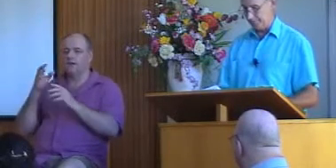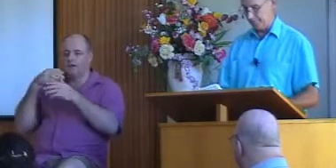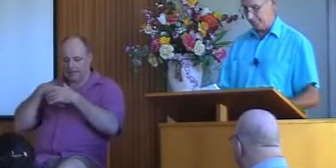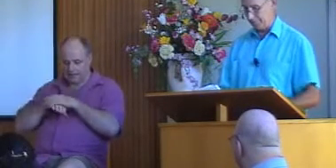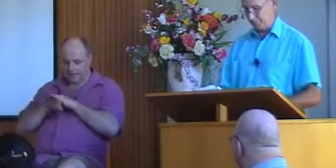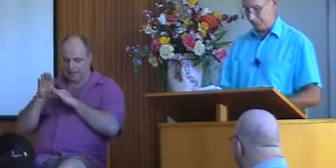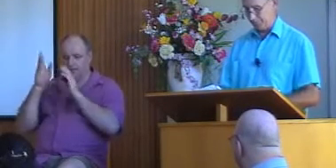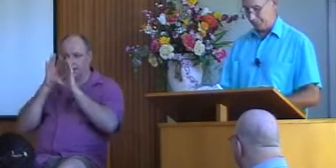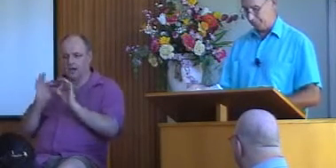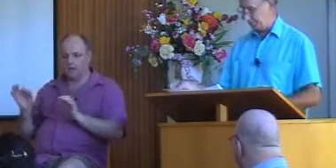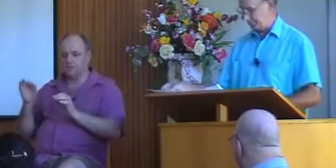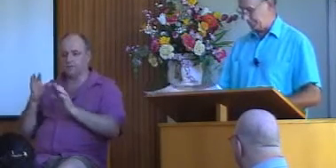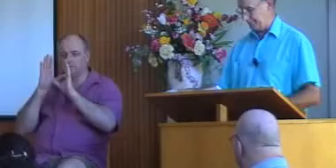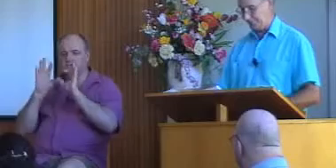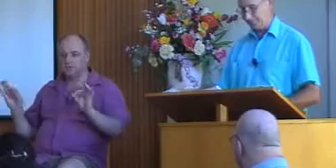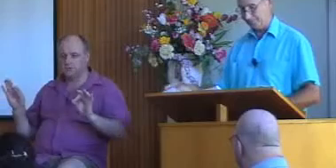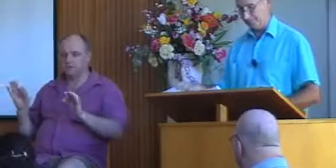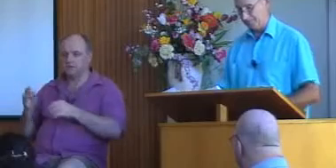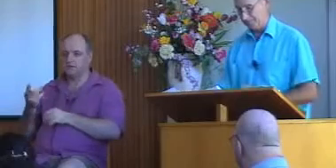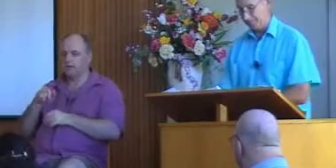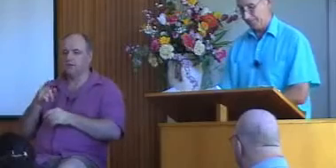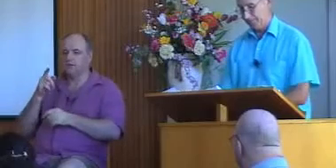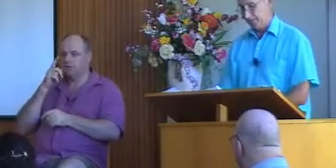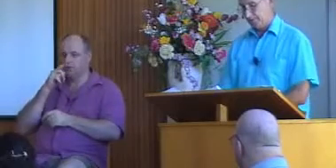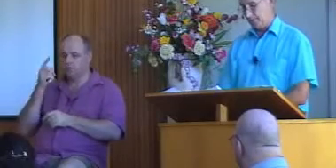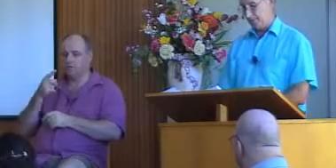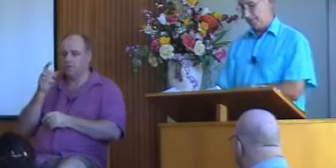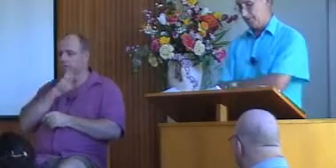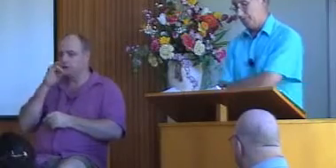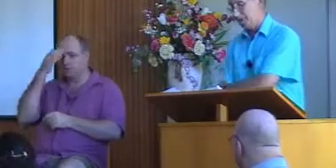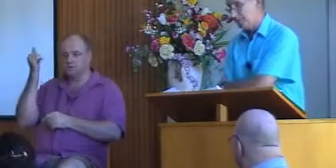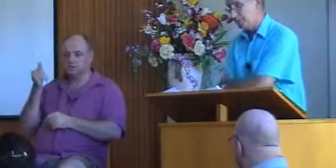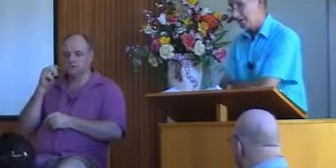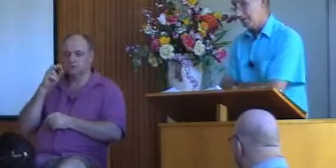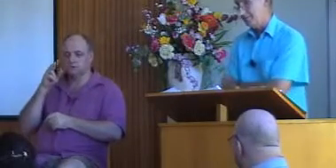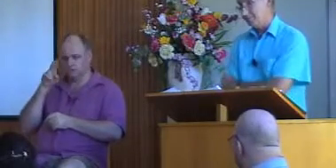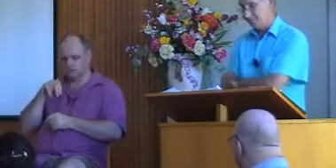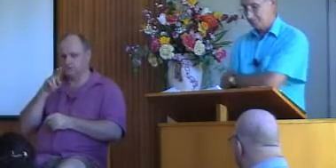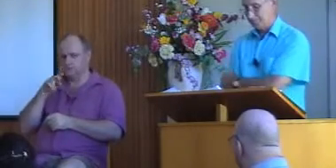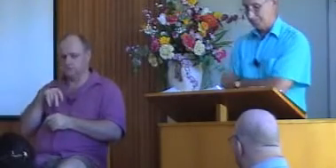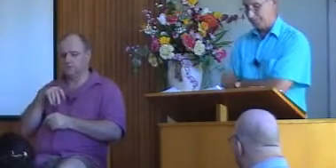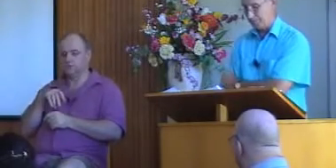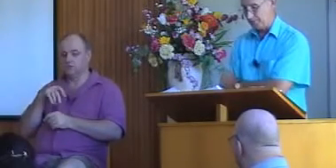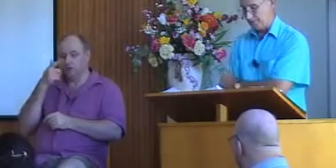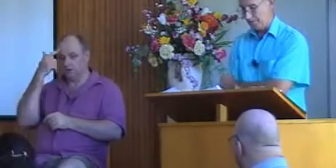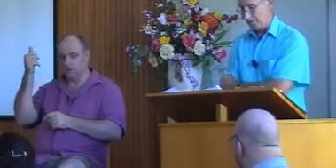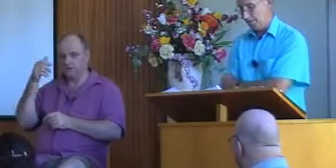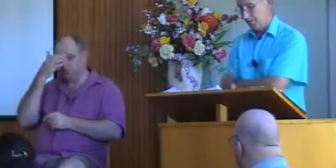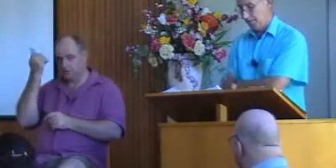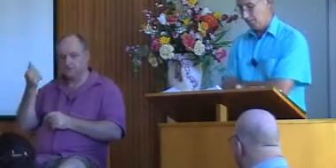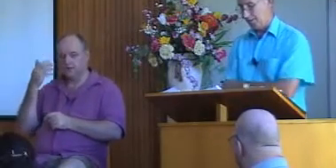which is very obvious to a person that's not a Christian. So I decided when I retired, some years